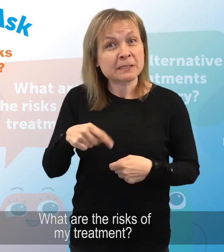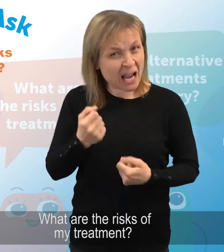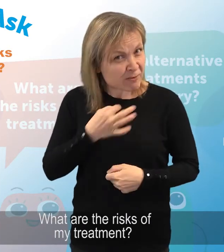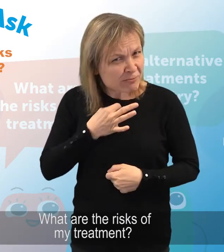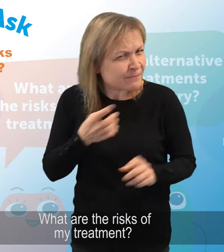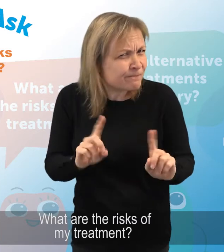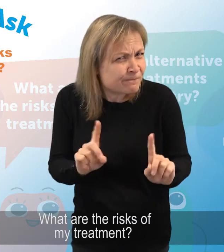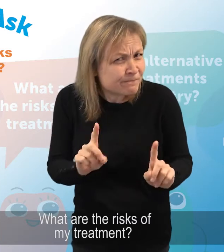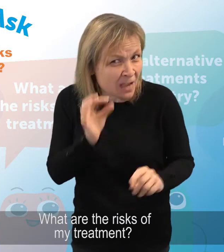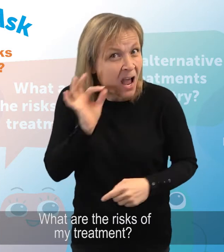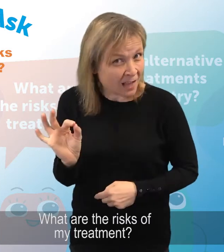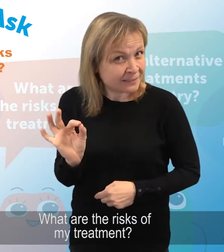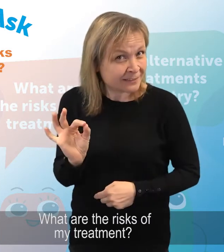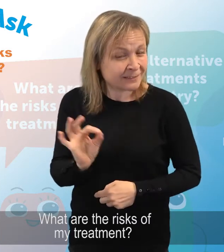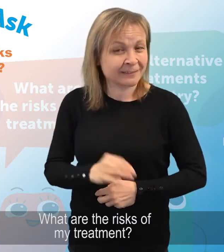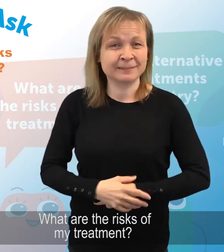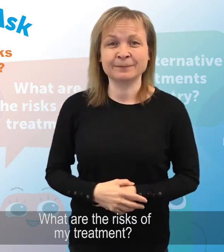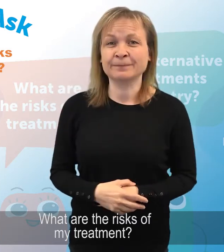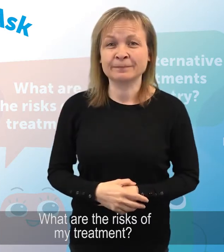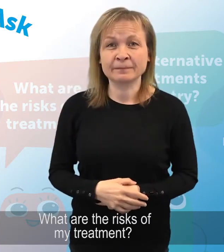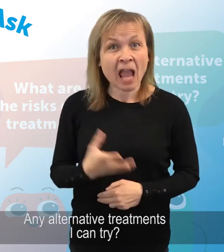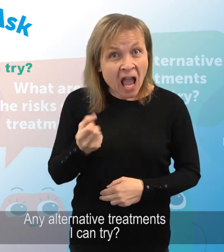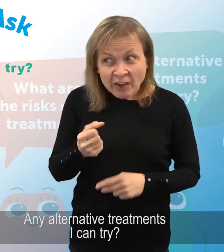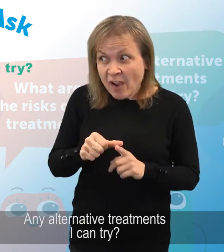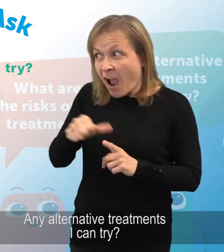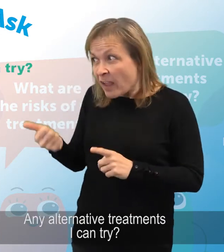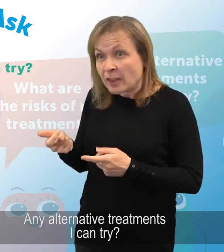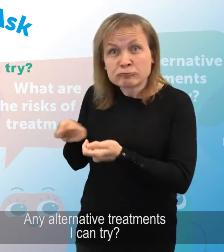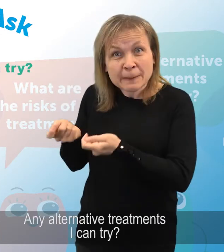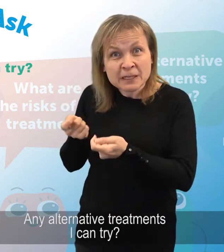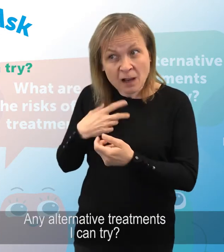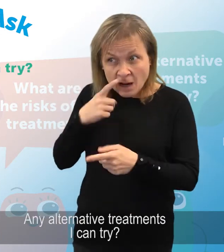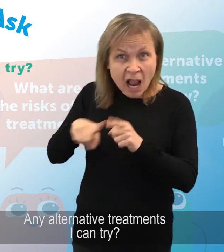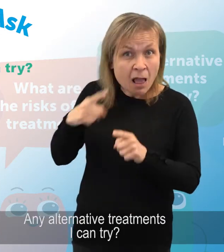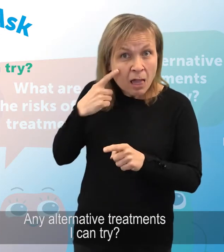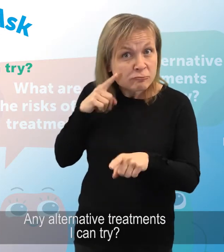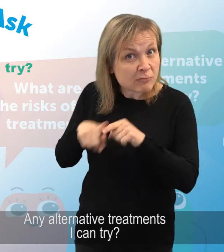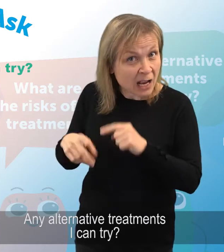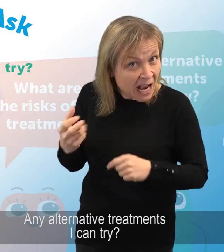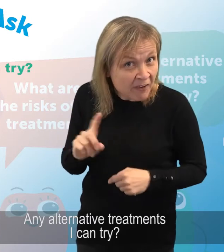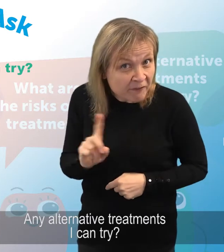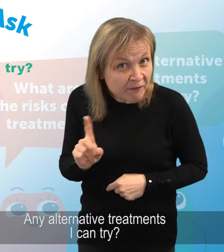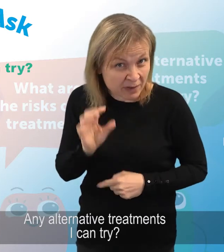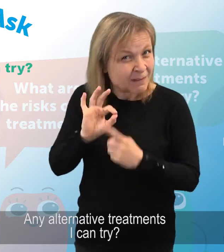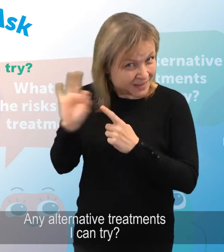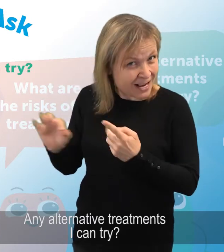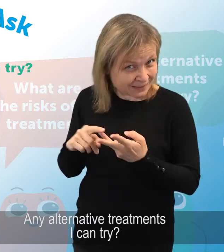What are the risks of my treatment? Any alternative treatments I can try?